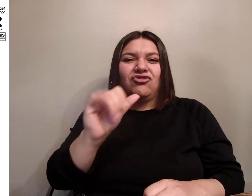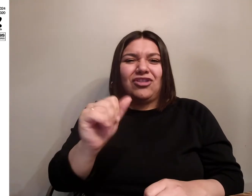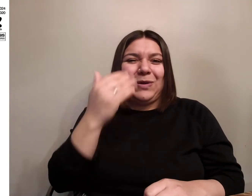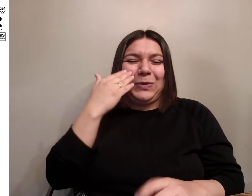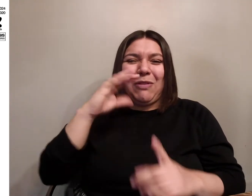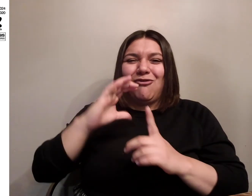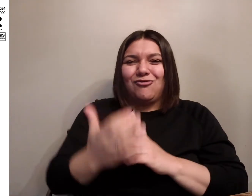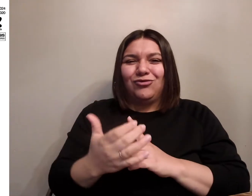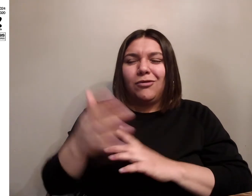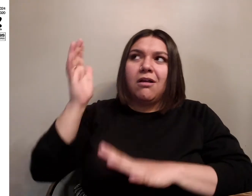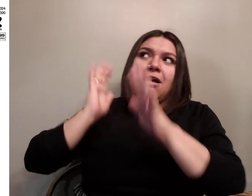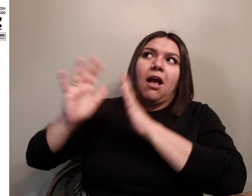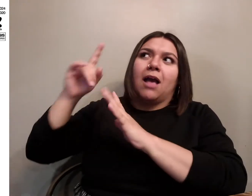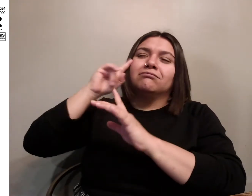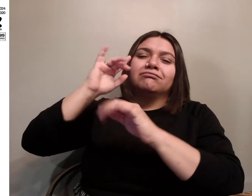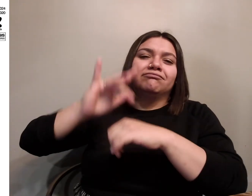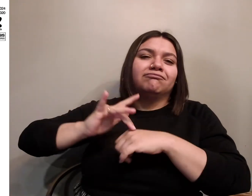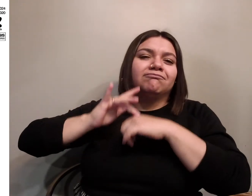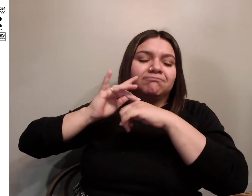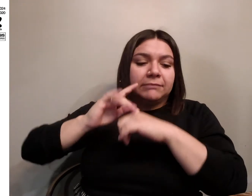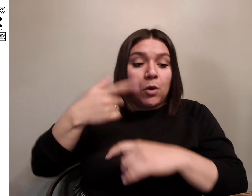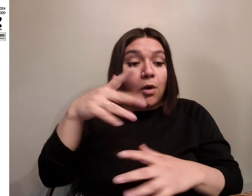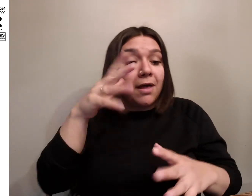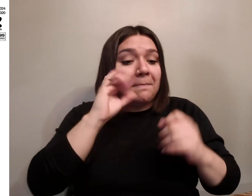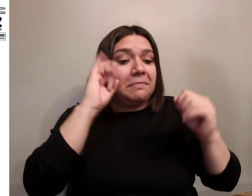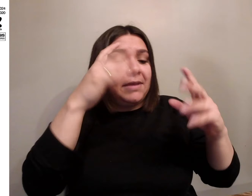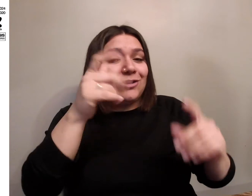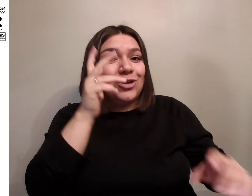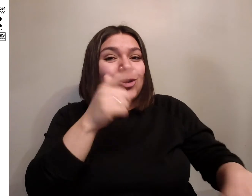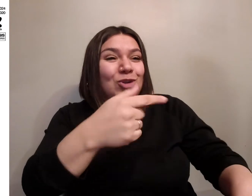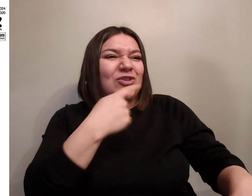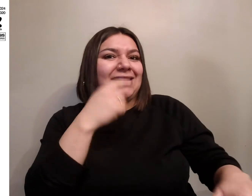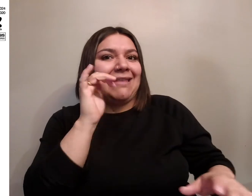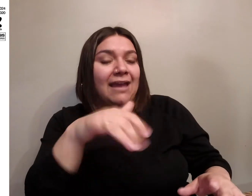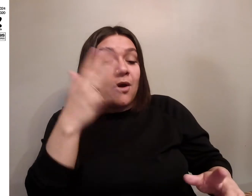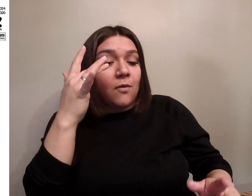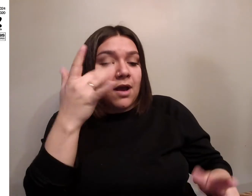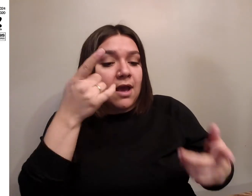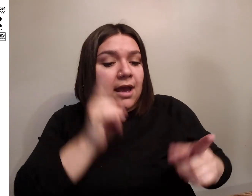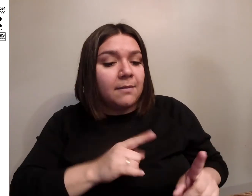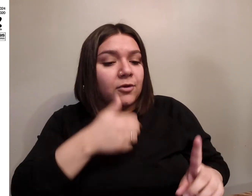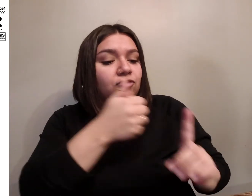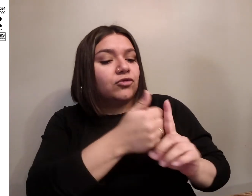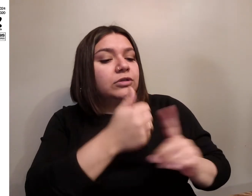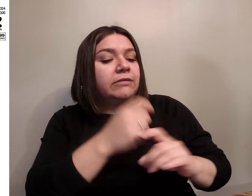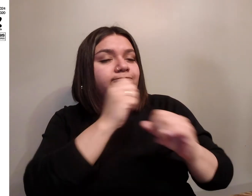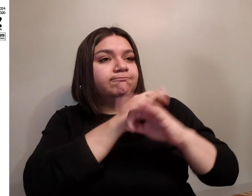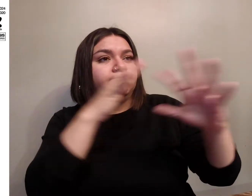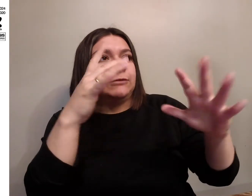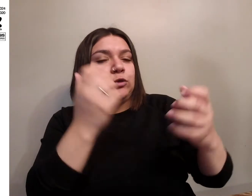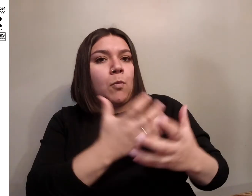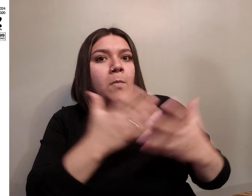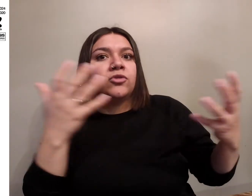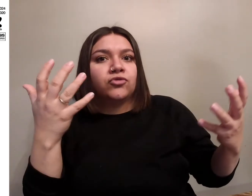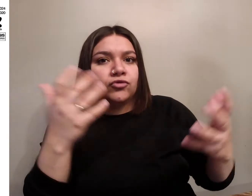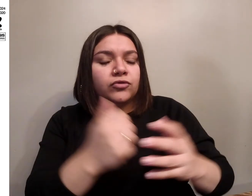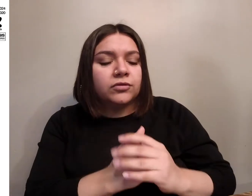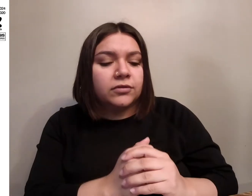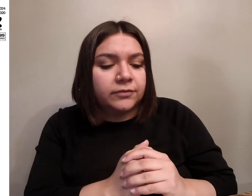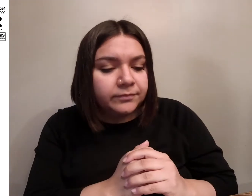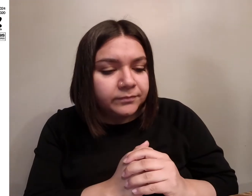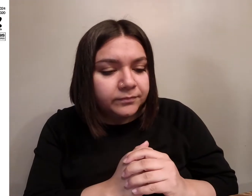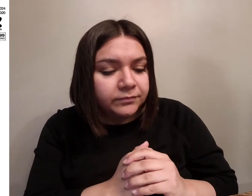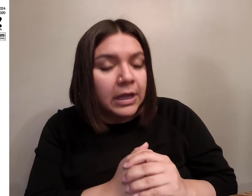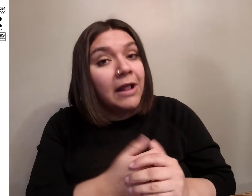nostalgia, cultural nostalgia. Well, what is so amazing to me is to hear you say that, because